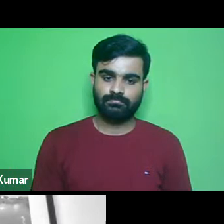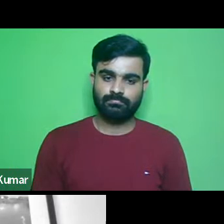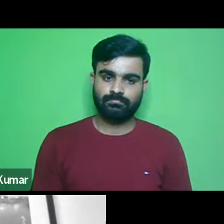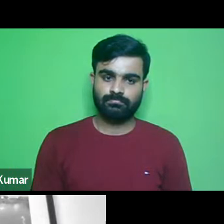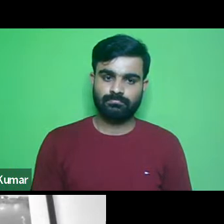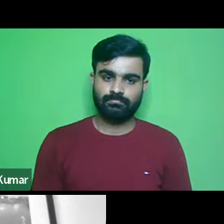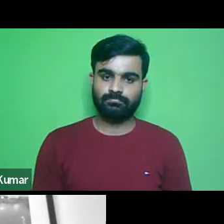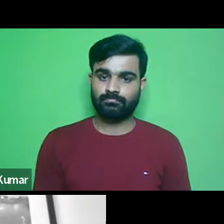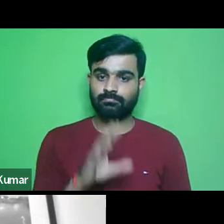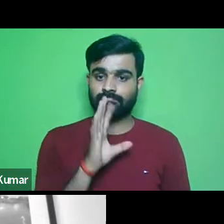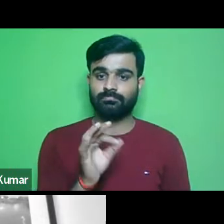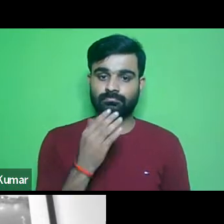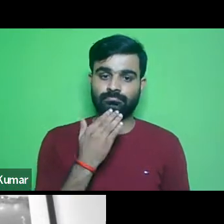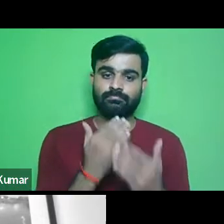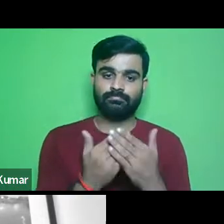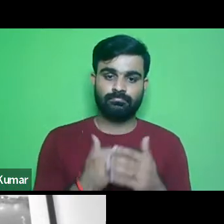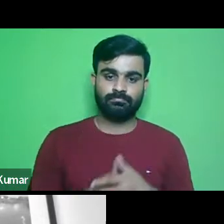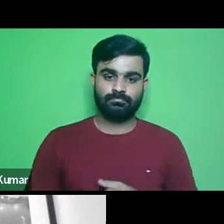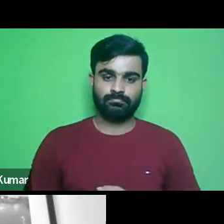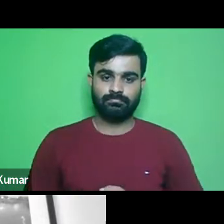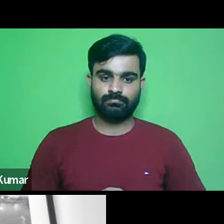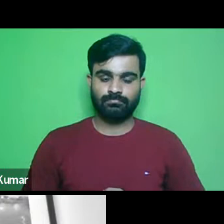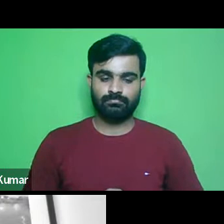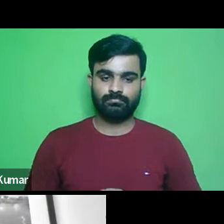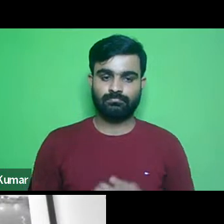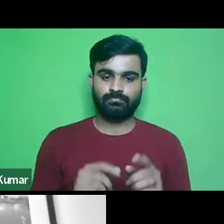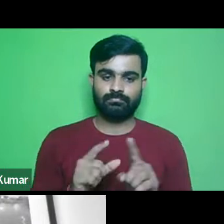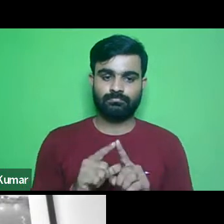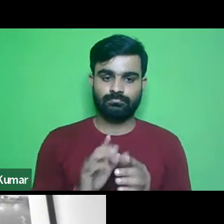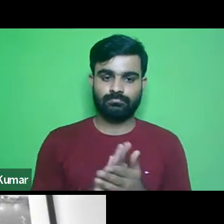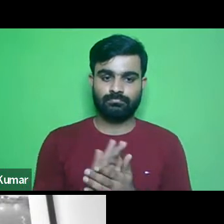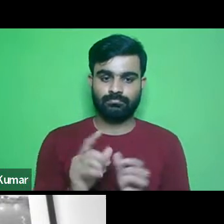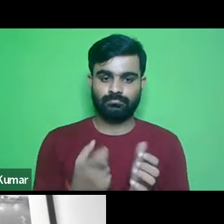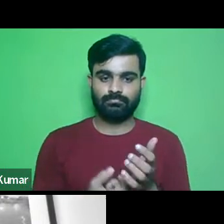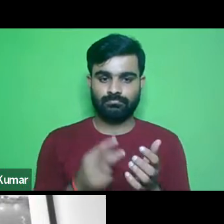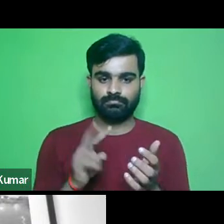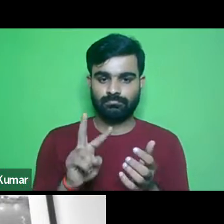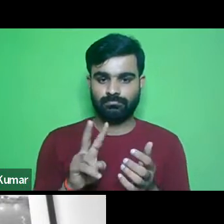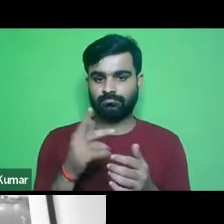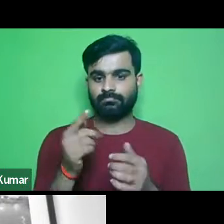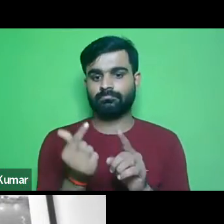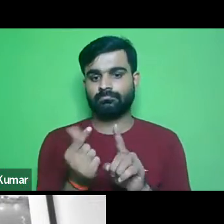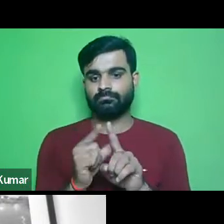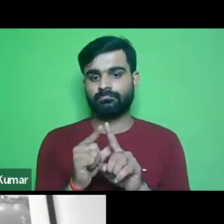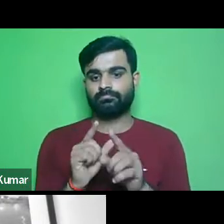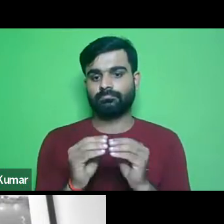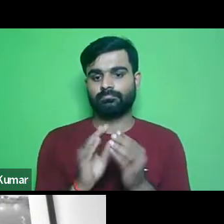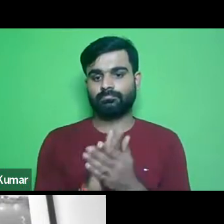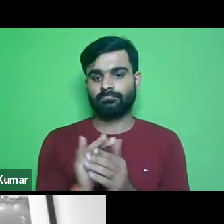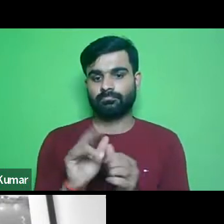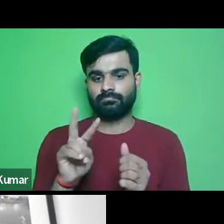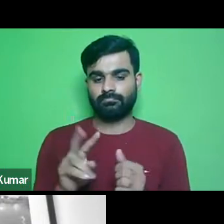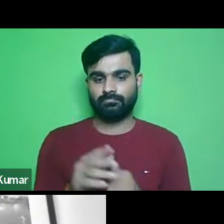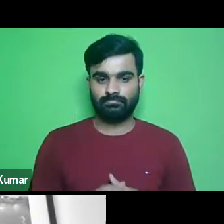Yes, absolutely. Thank you. Dhruv, Udbhav, you want to add anything to this?